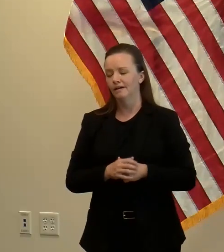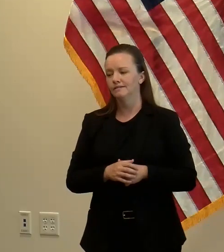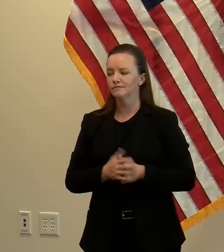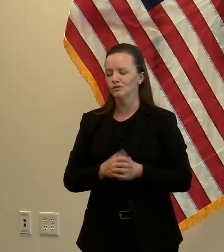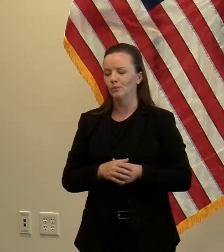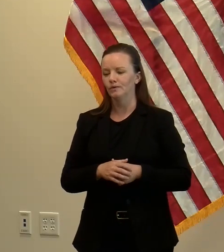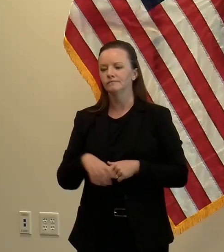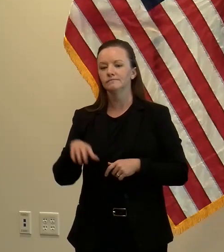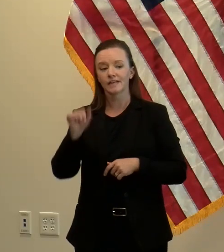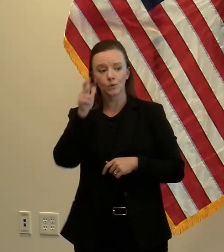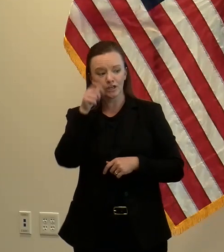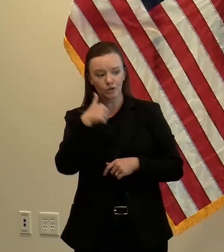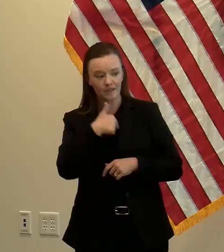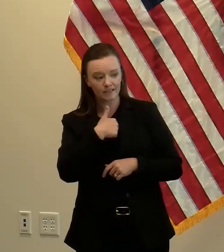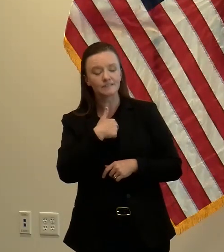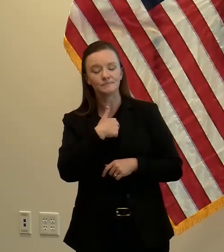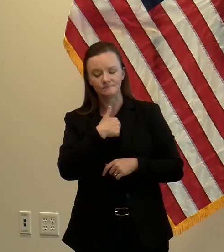Hello, can you hear me?